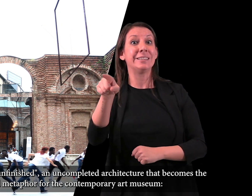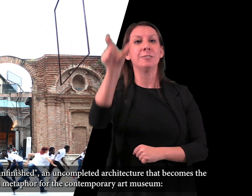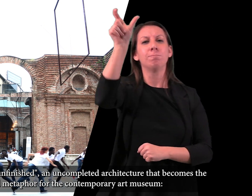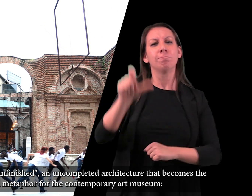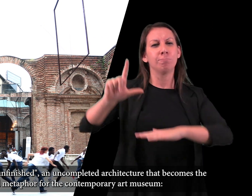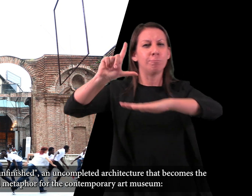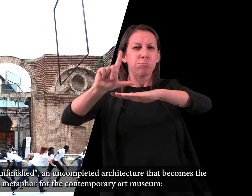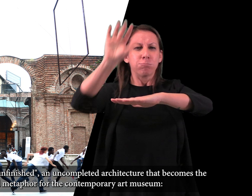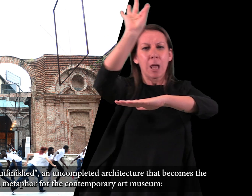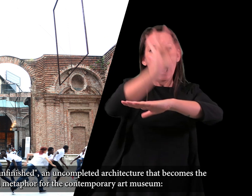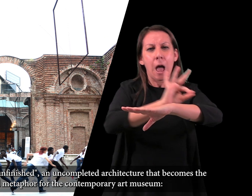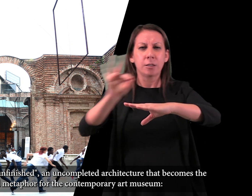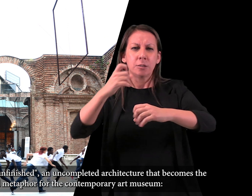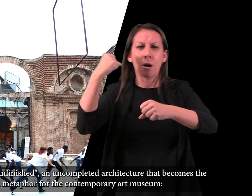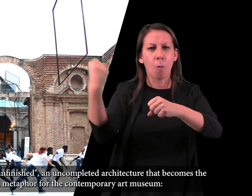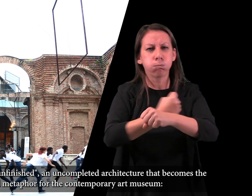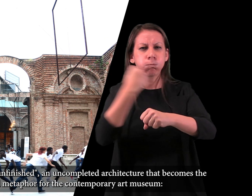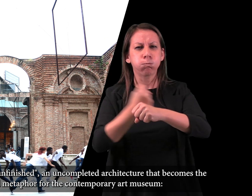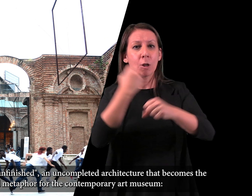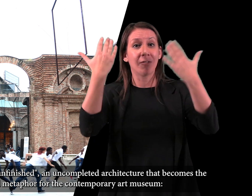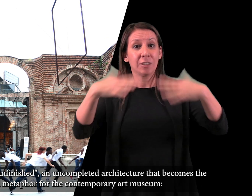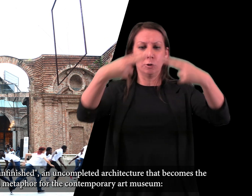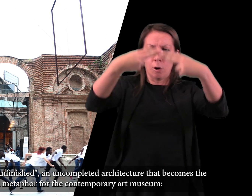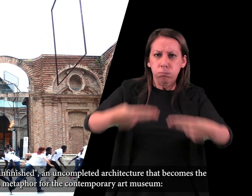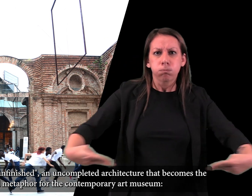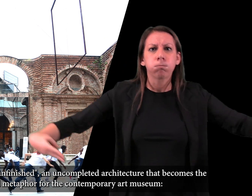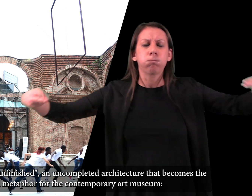the contemporary art museum.